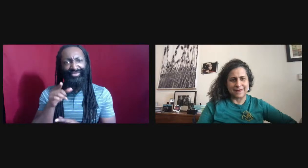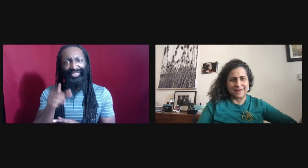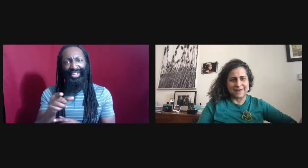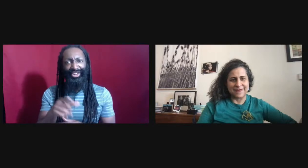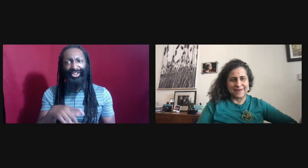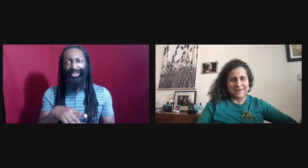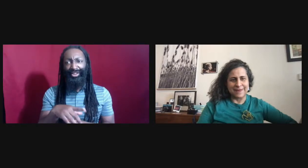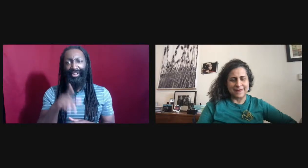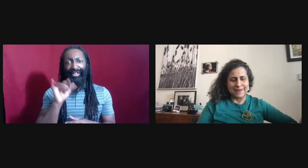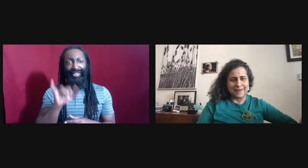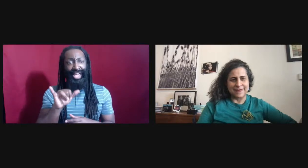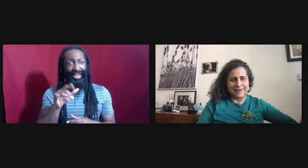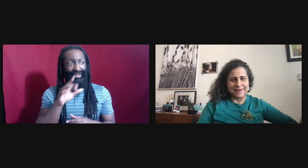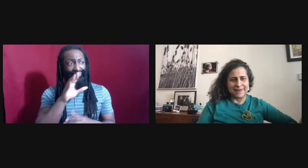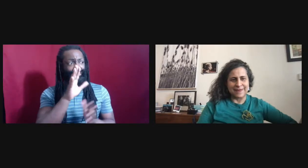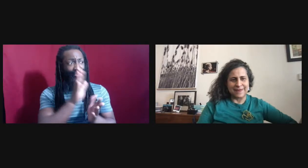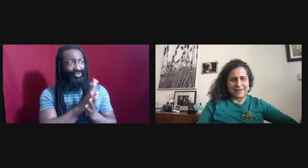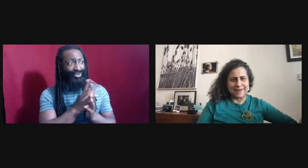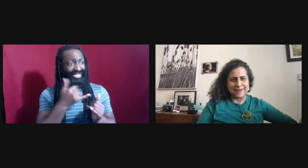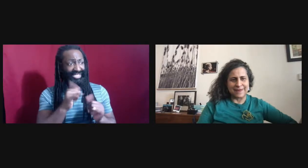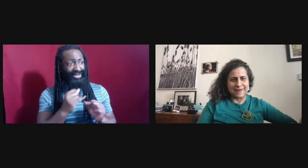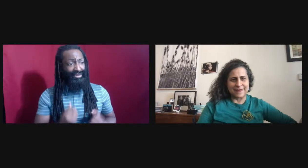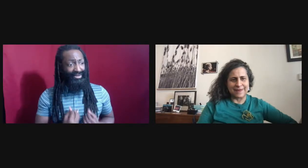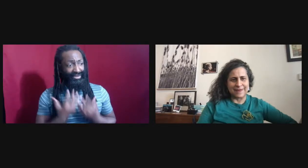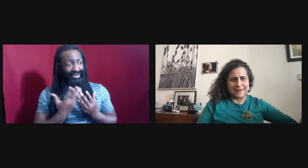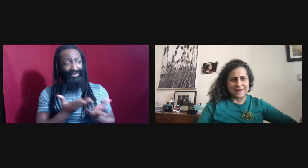You just seem, you know, quite motivated.